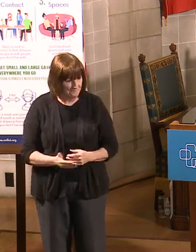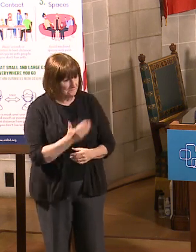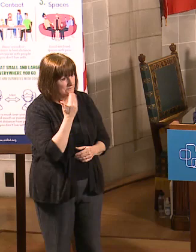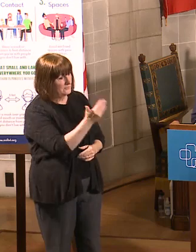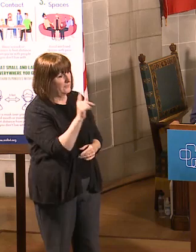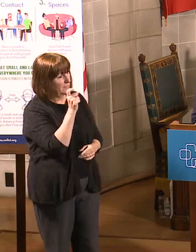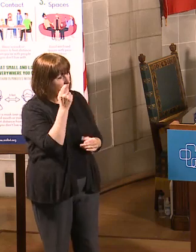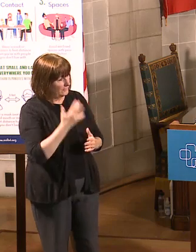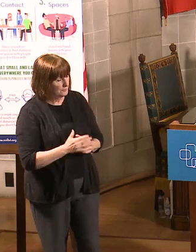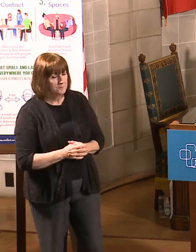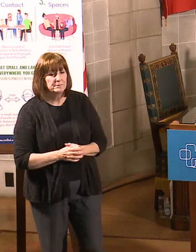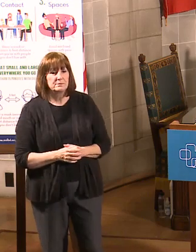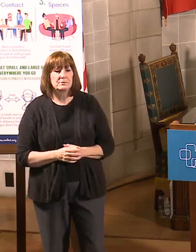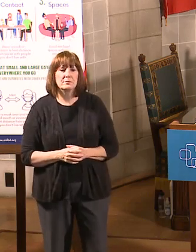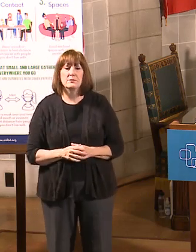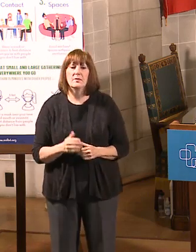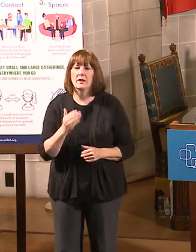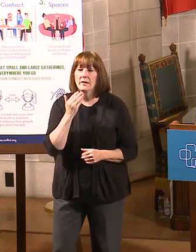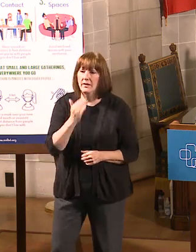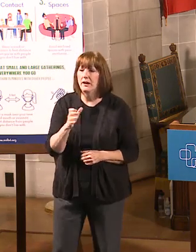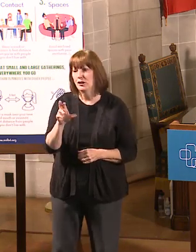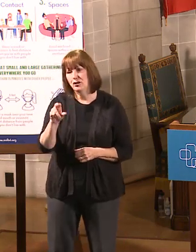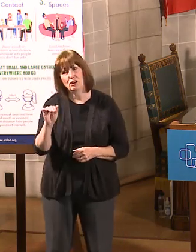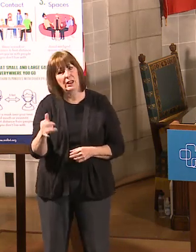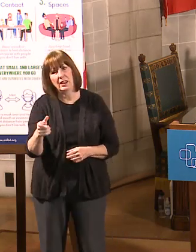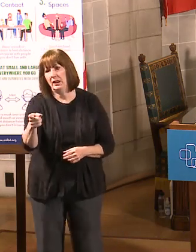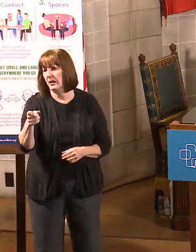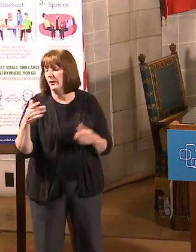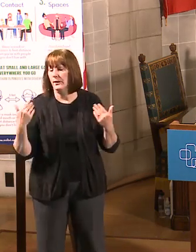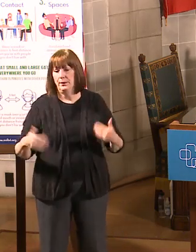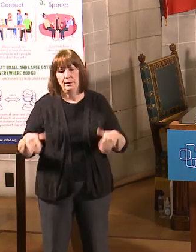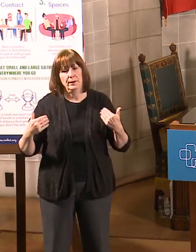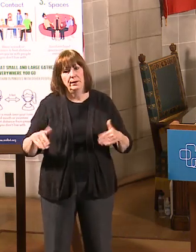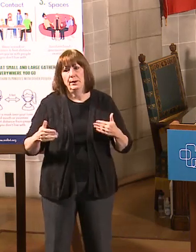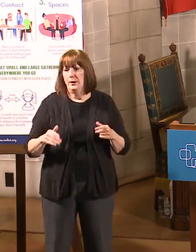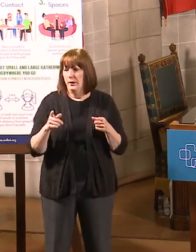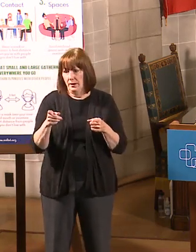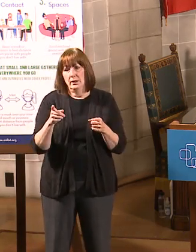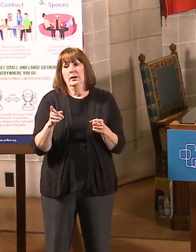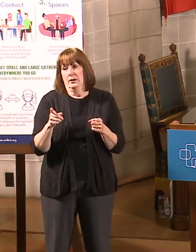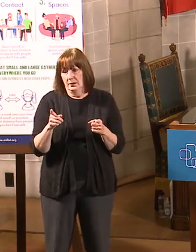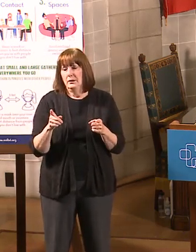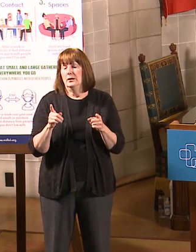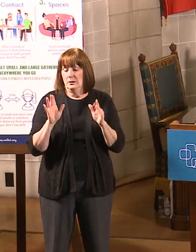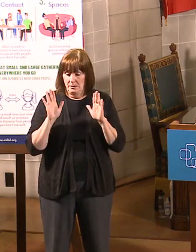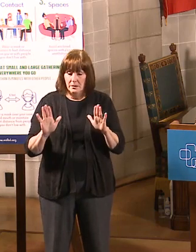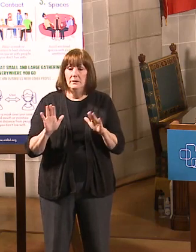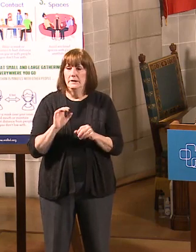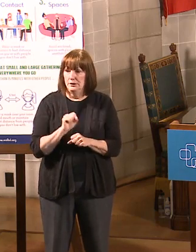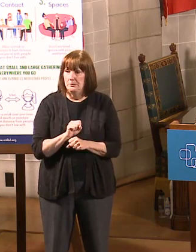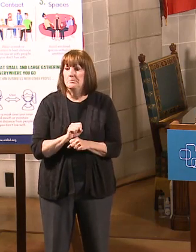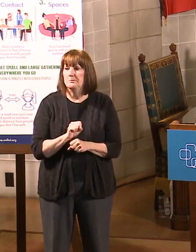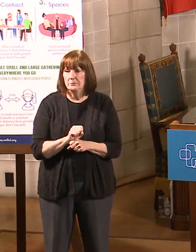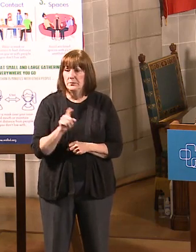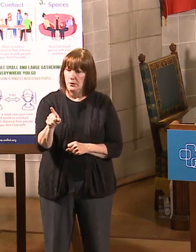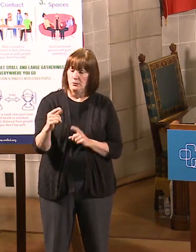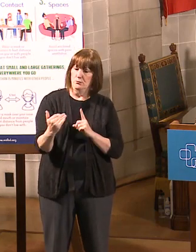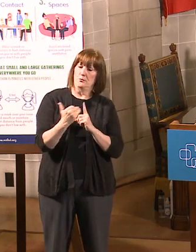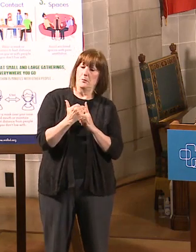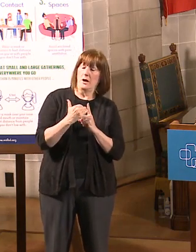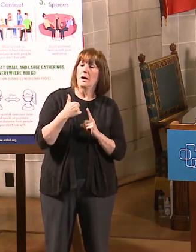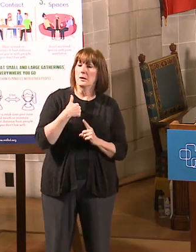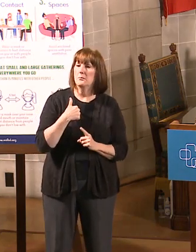you, Governor, and thank you, Craig. What a great job. And you reminded